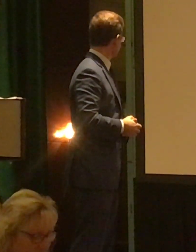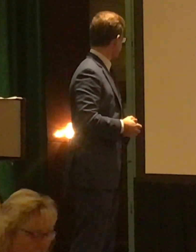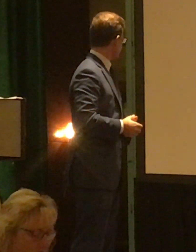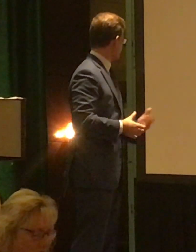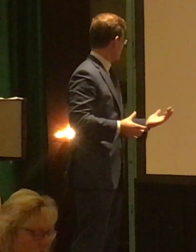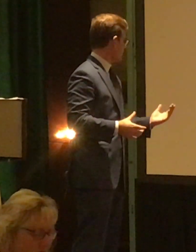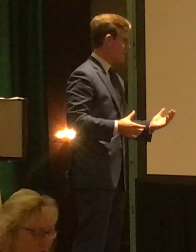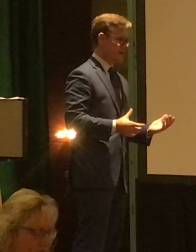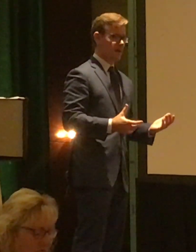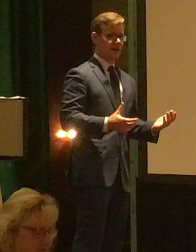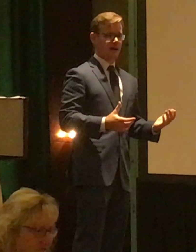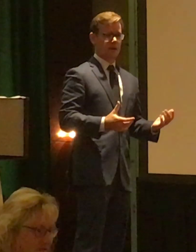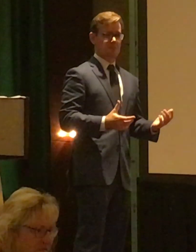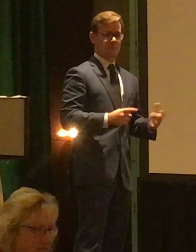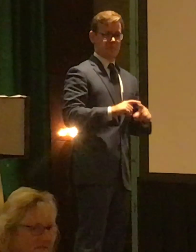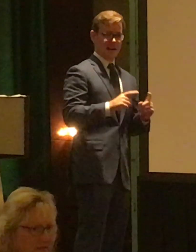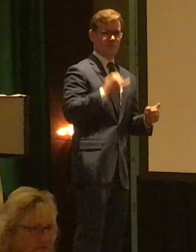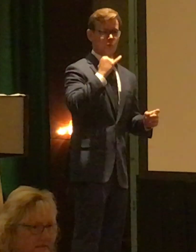ROTC.